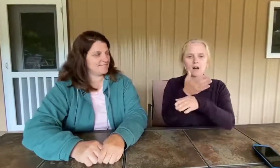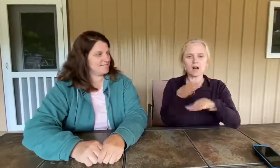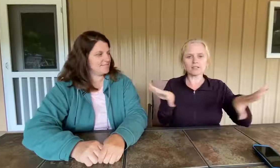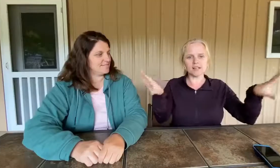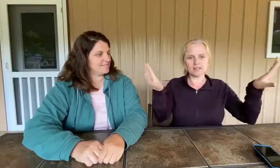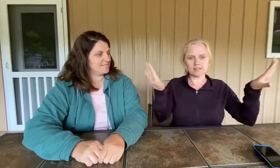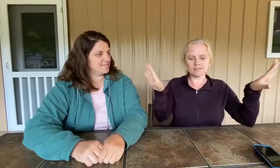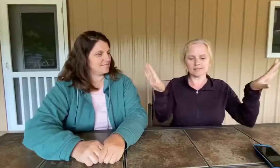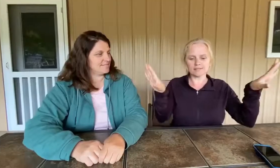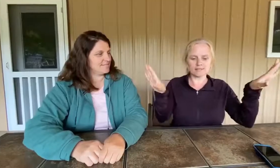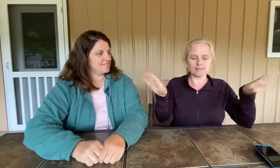all done.